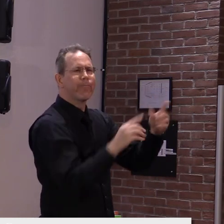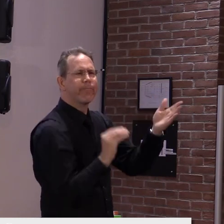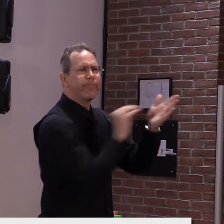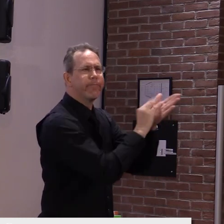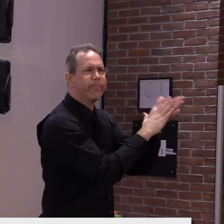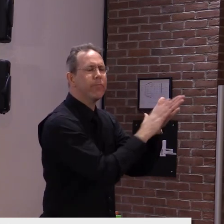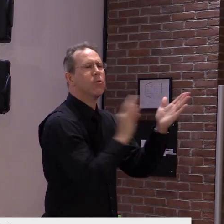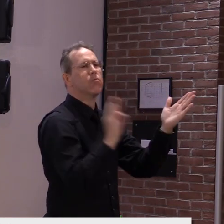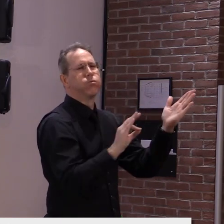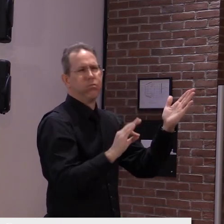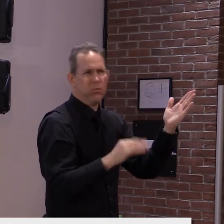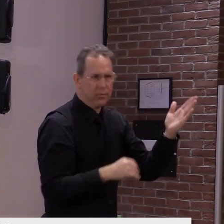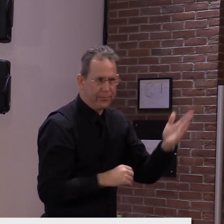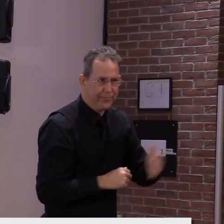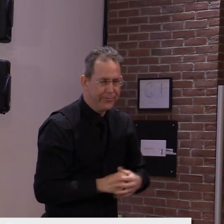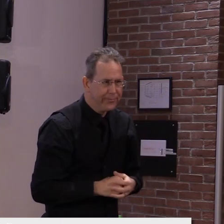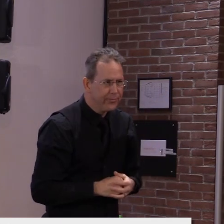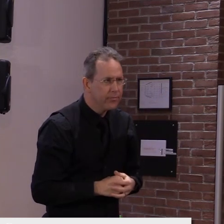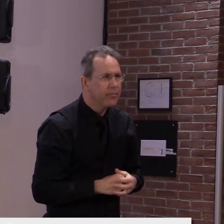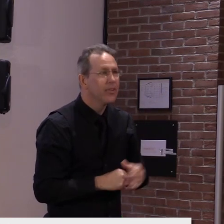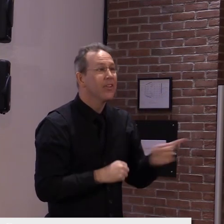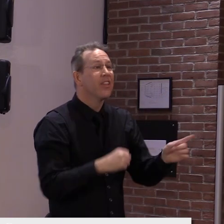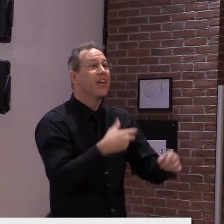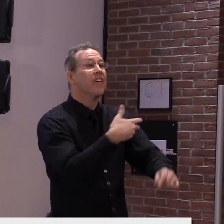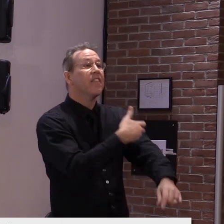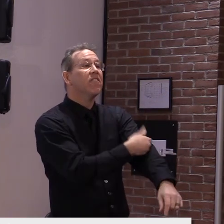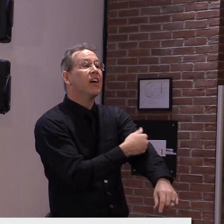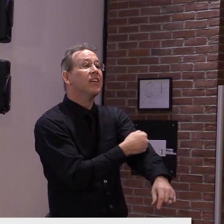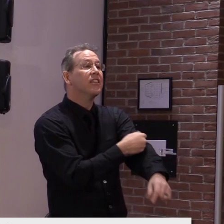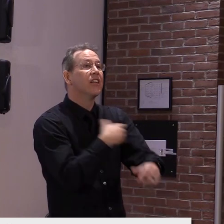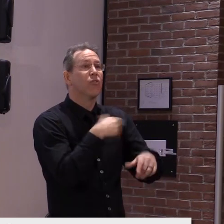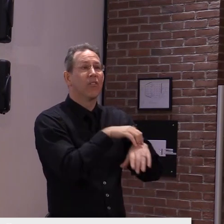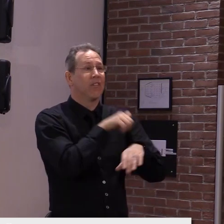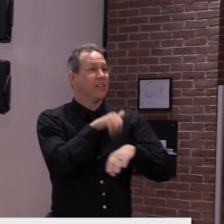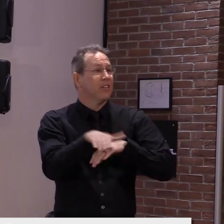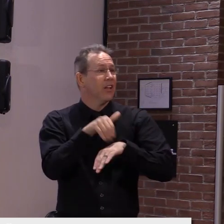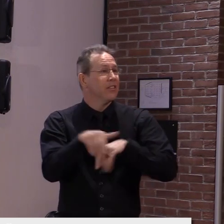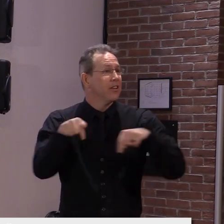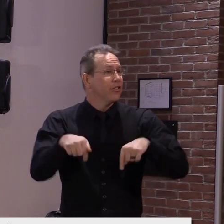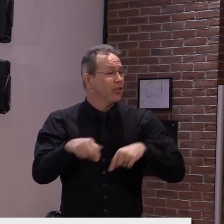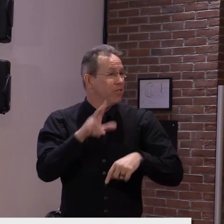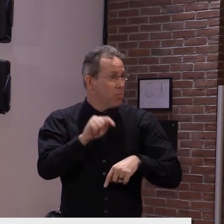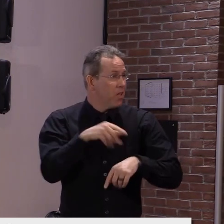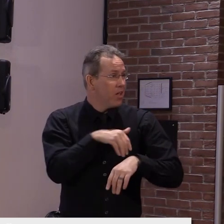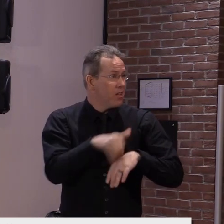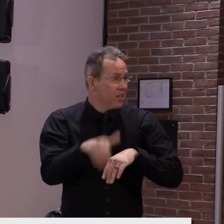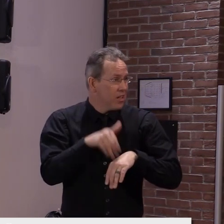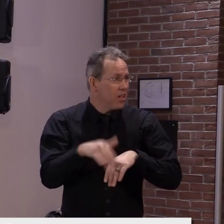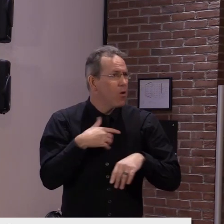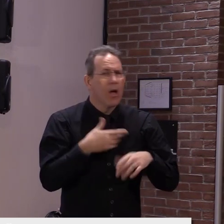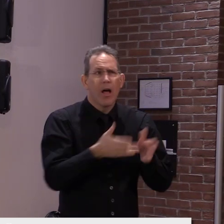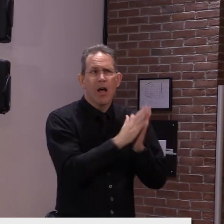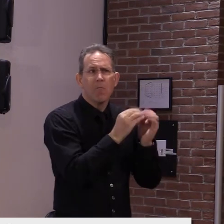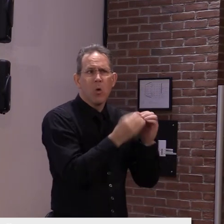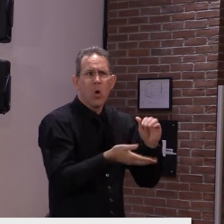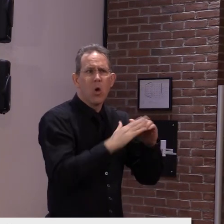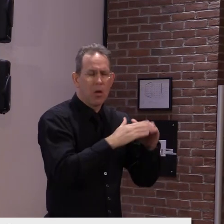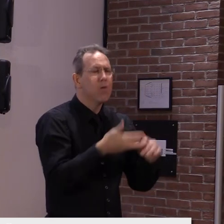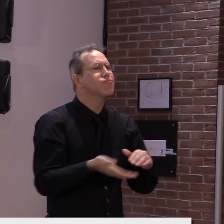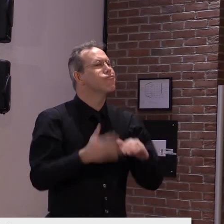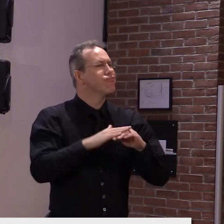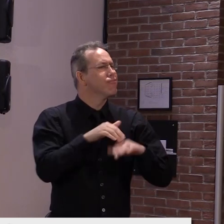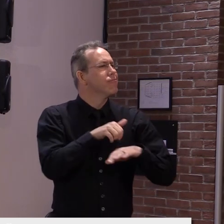The vaccine distribution effects we've raised from the December allocation, $27 million more.